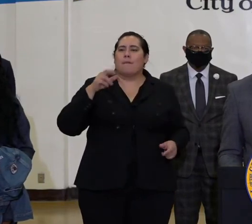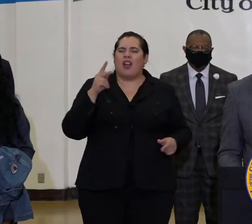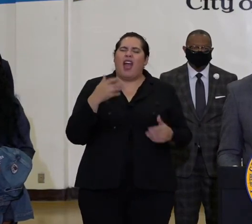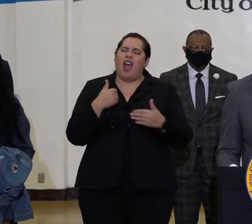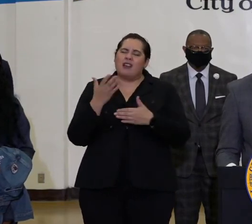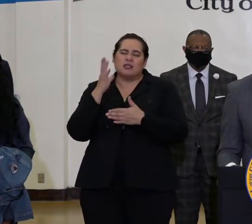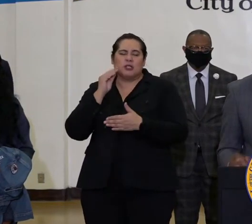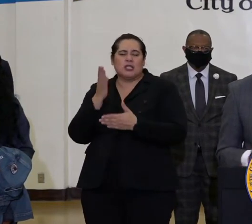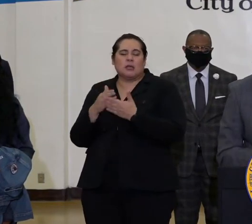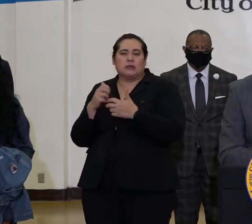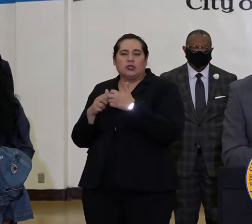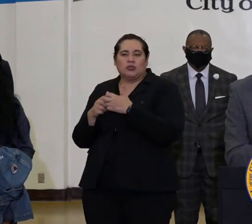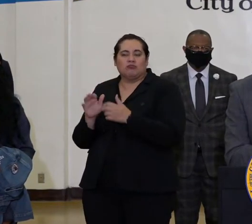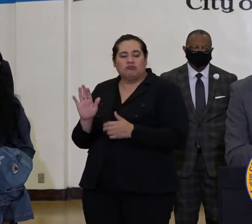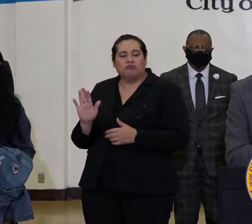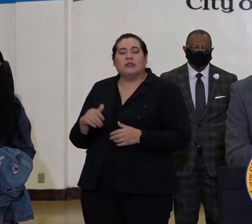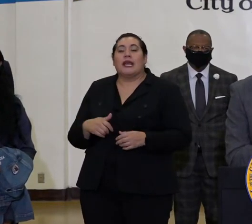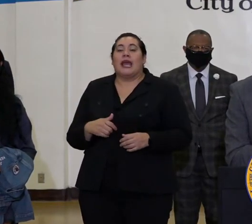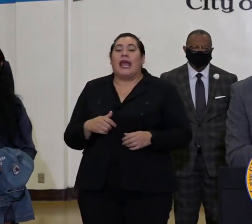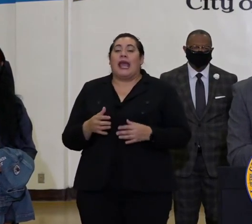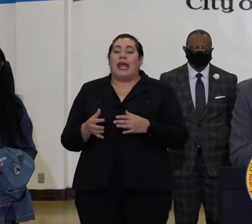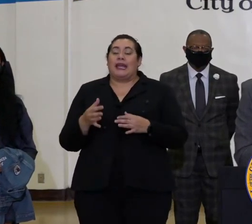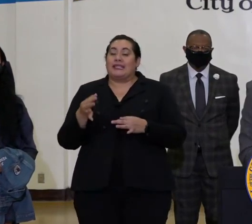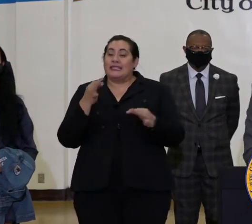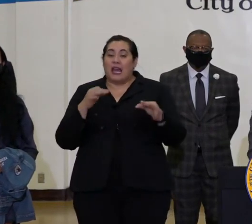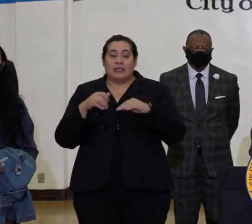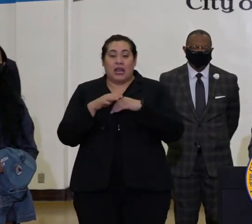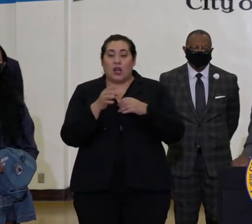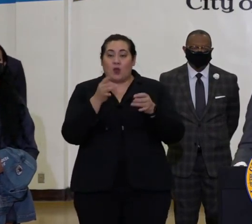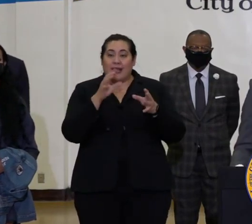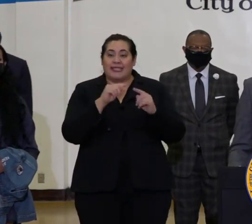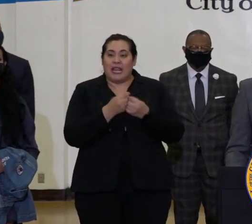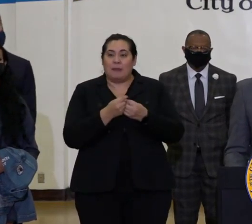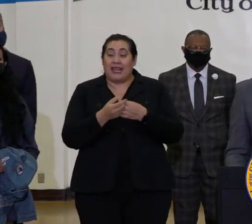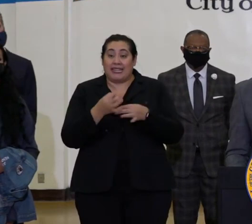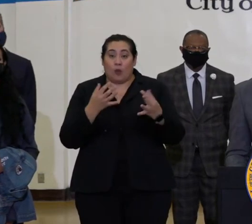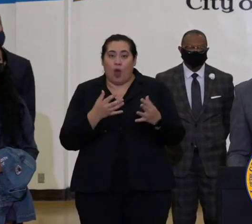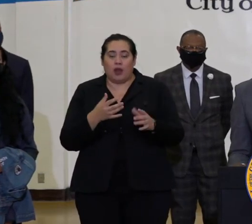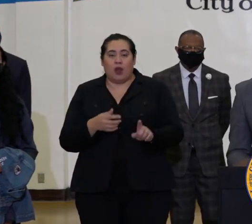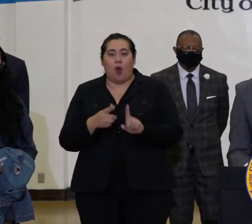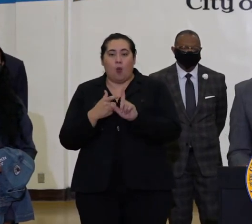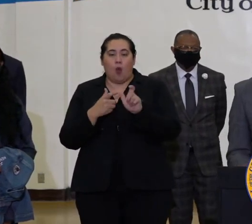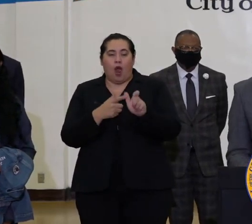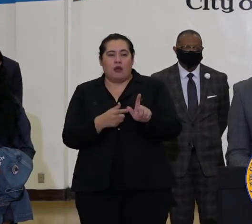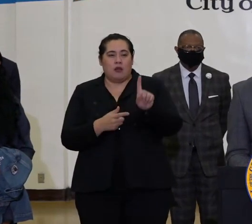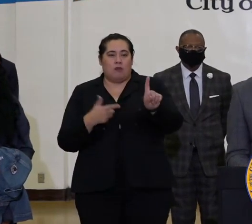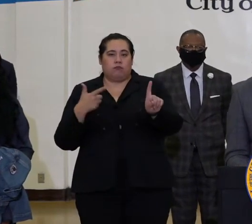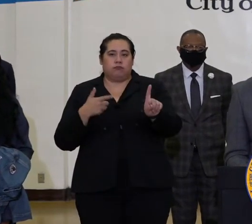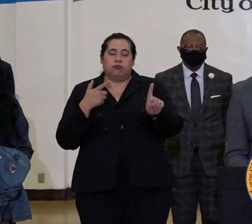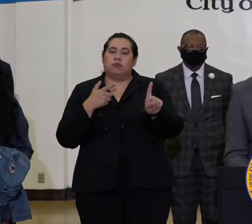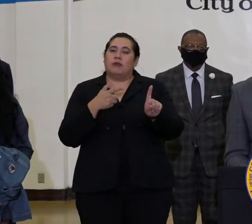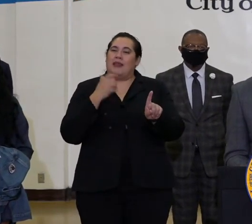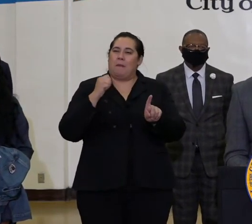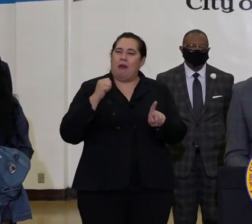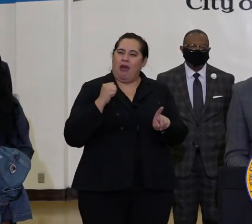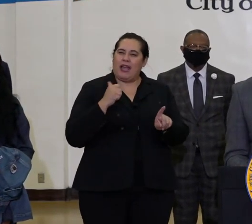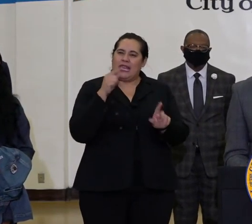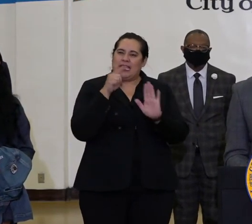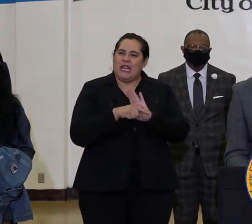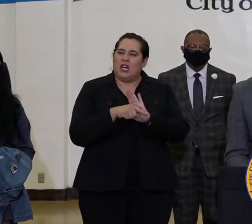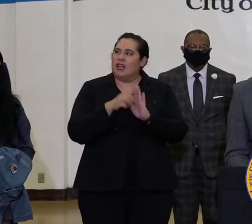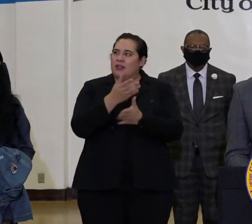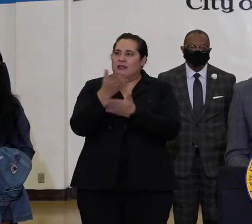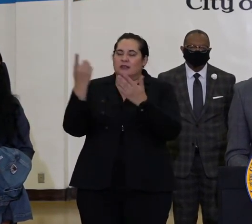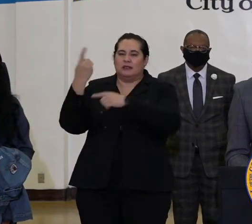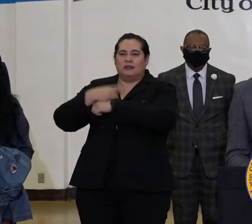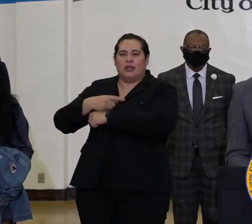issues, and instead of sending a crisis team, he was shot in the back and killed in broad daylight by